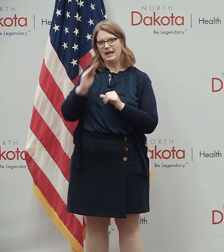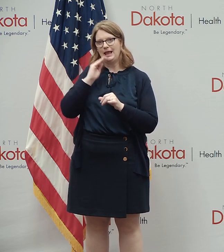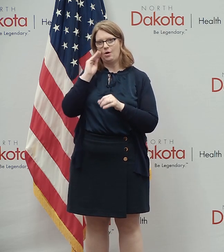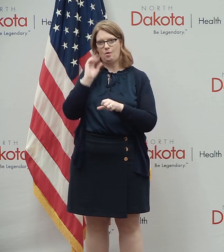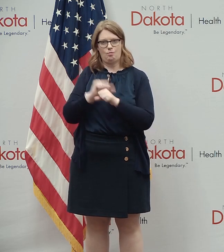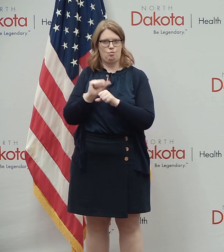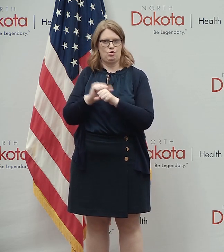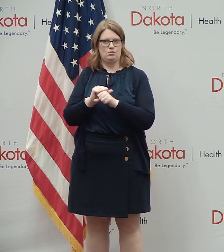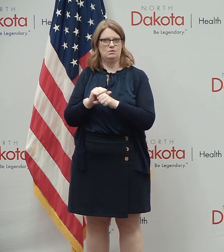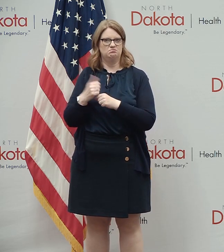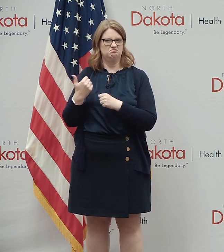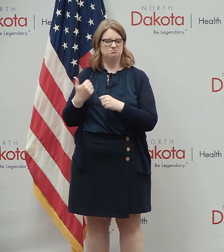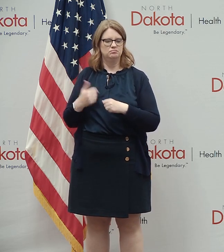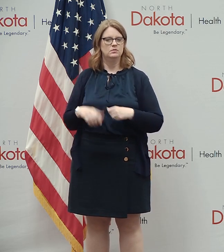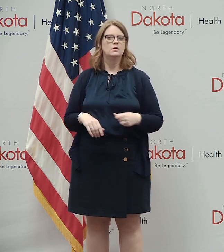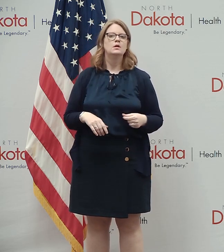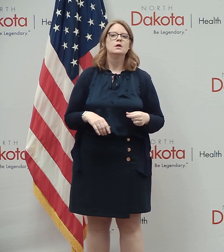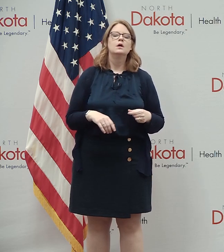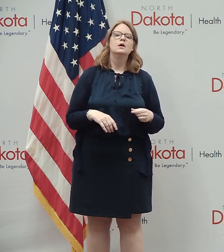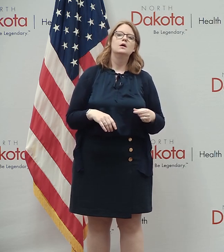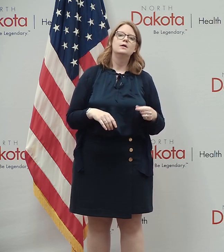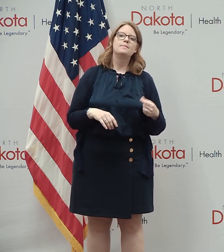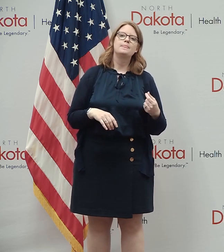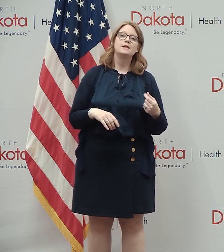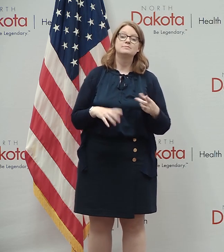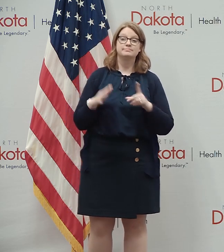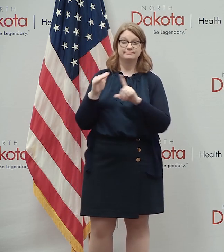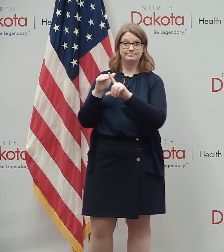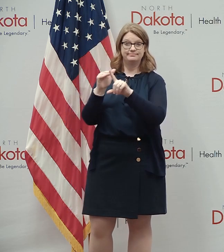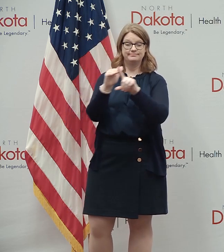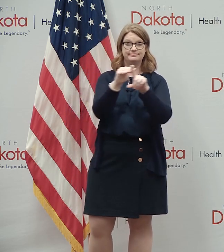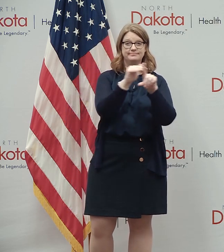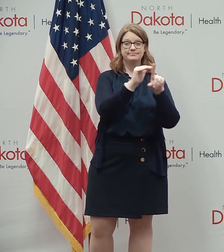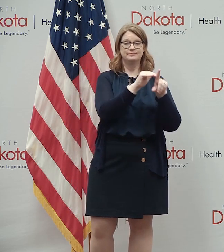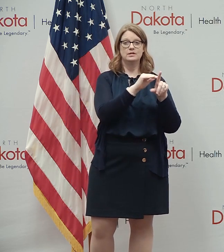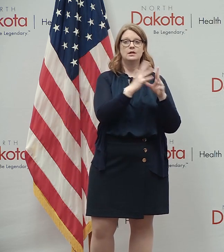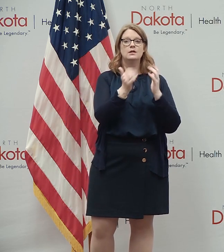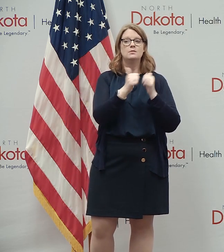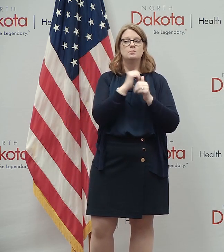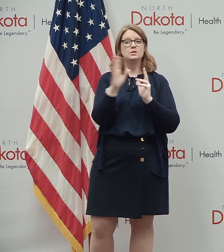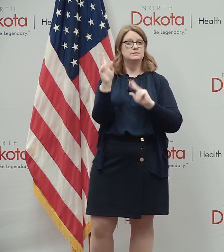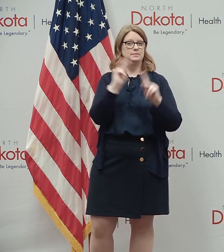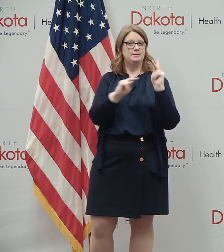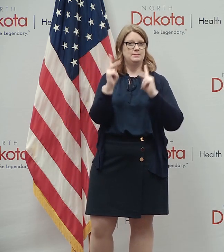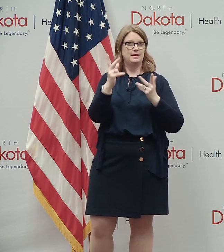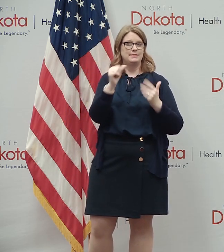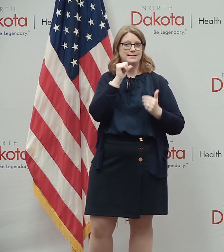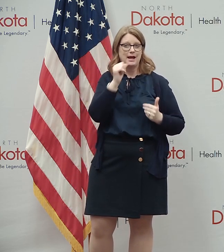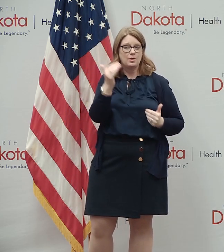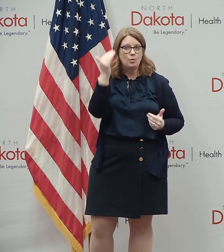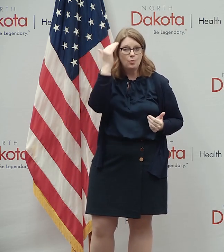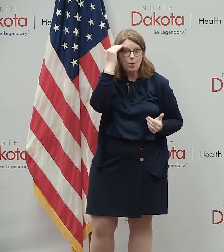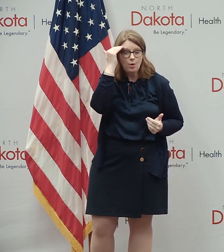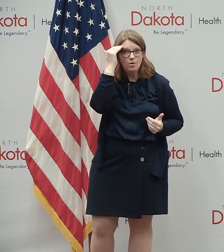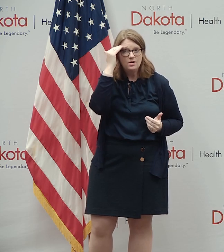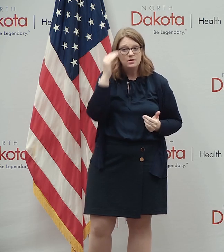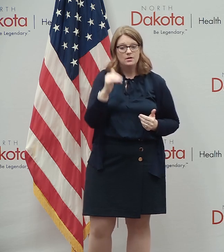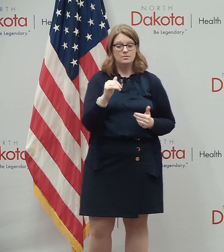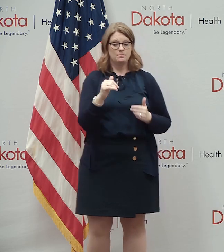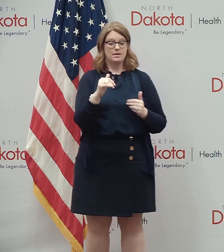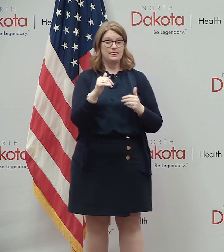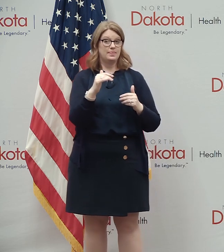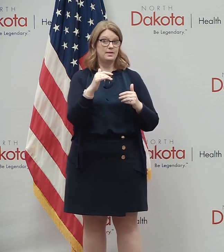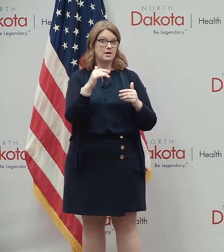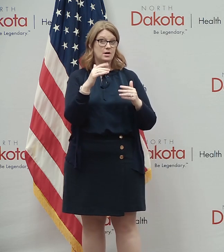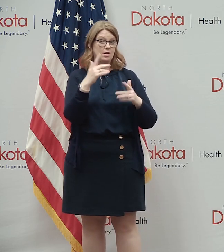they have during the pandemic. One of the things to keep in mind, most people may not be aware, but the courthouses that our courts are